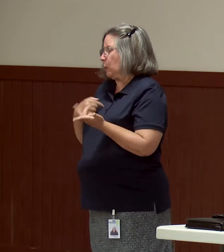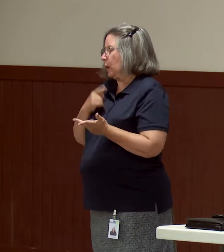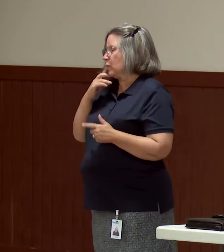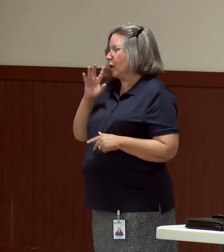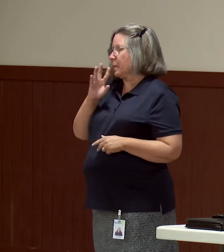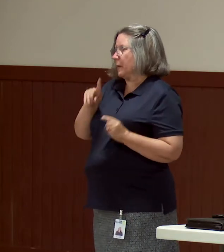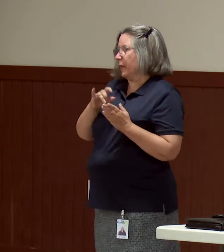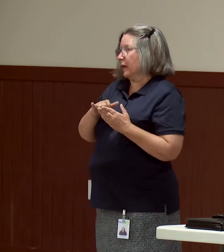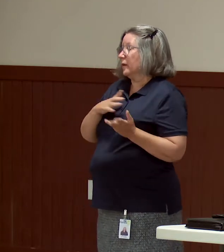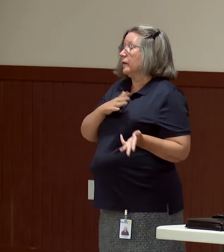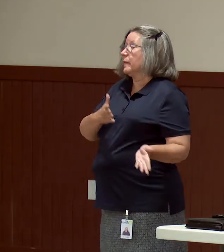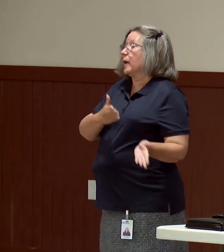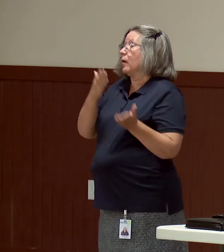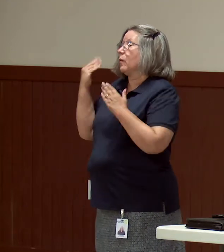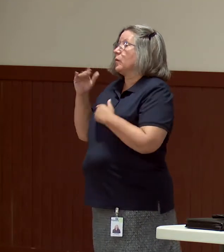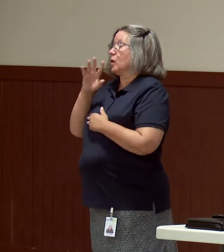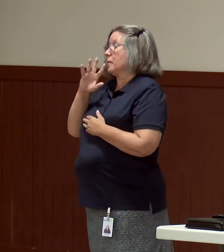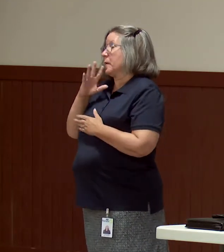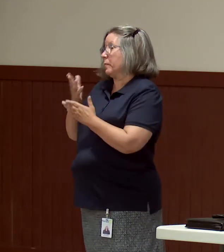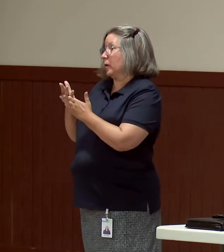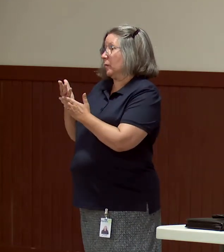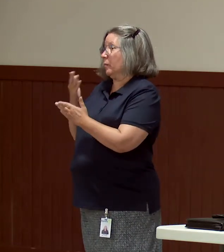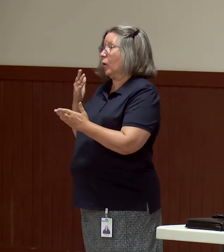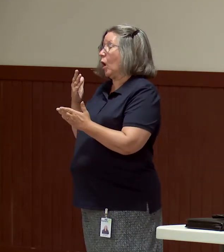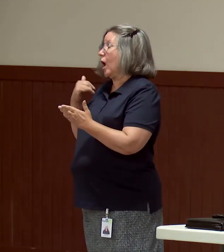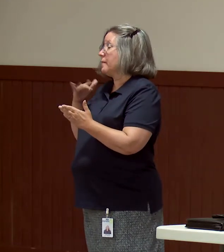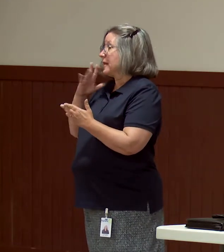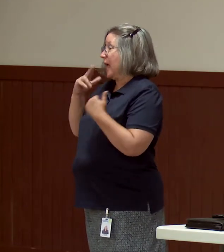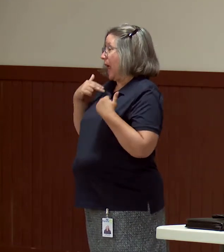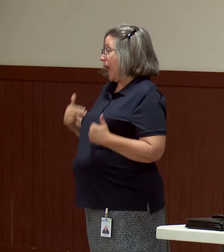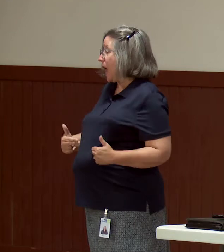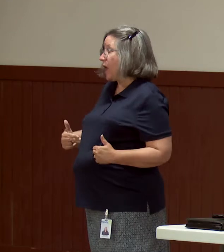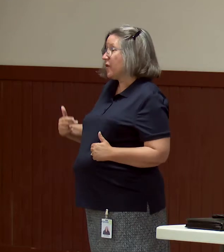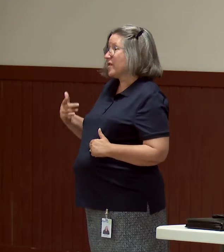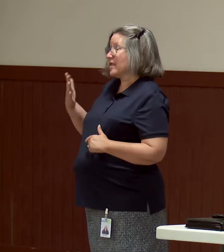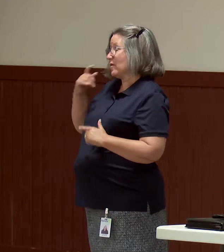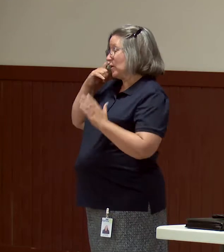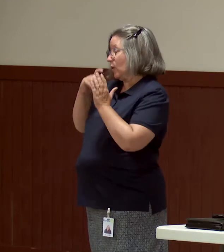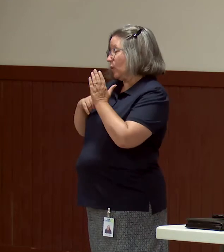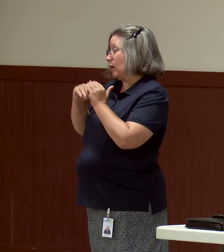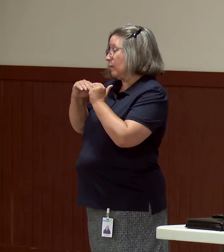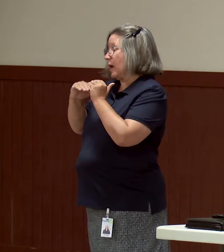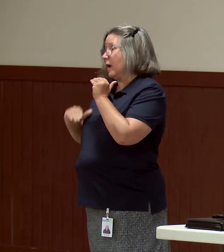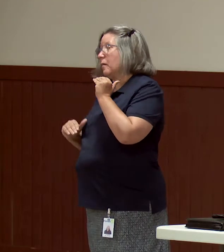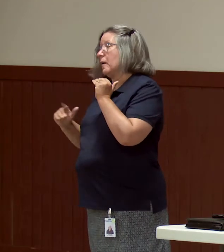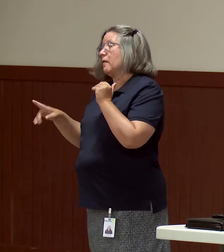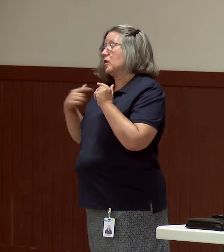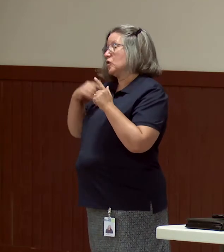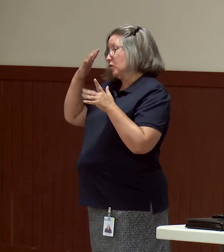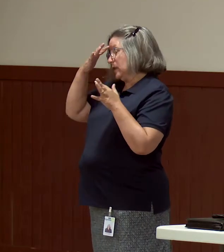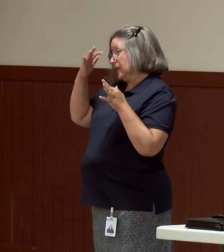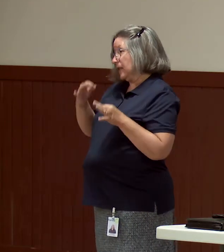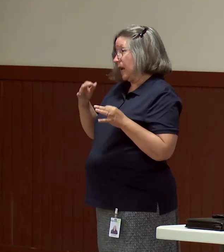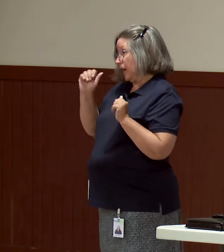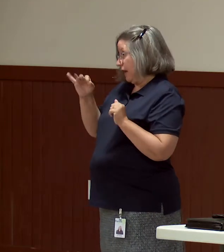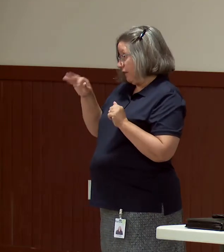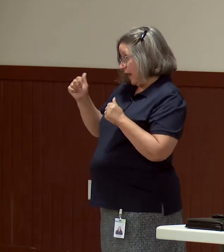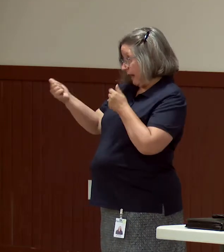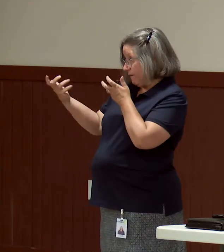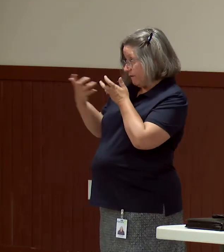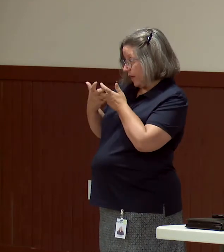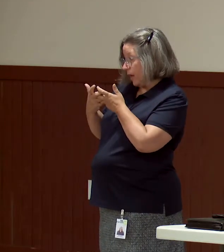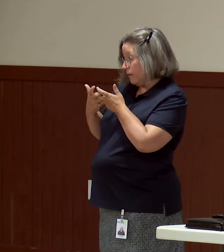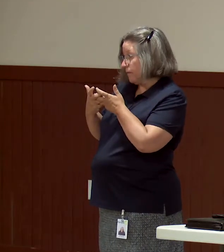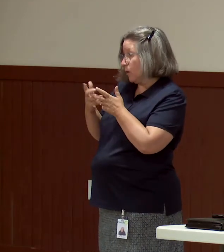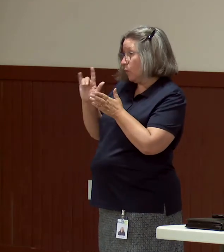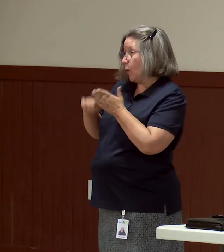address pre-existing health and economic disparities. To determine eligibility, the same as the first one, ask yourself, what